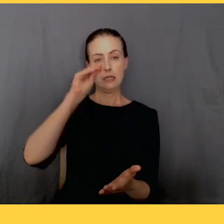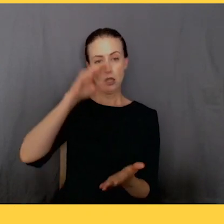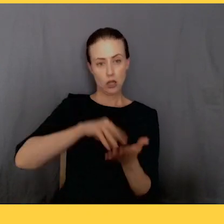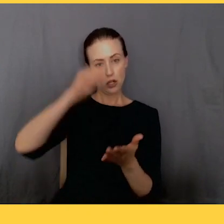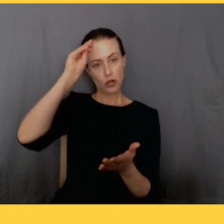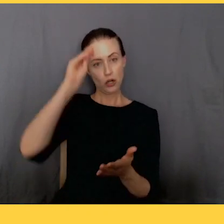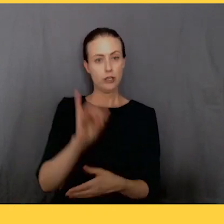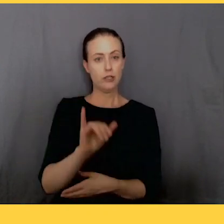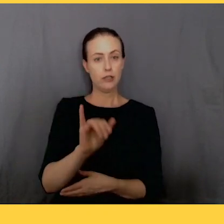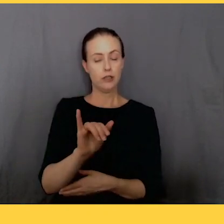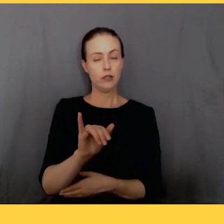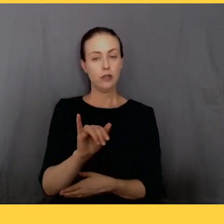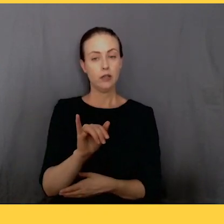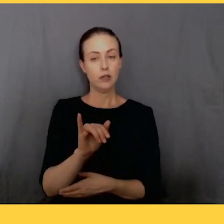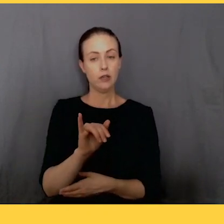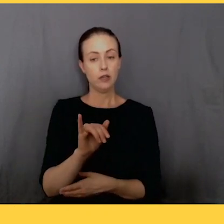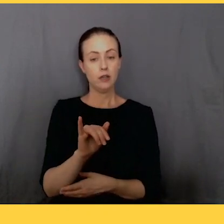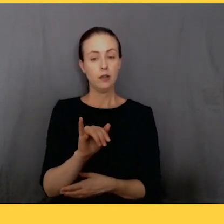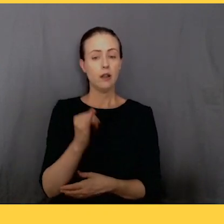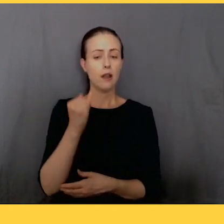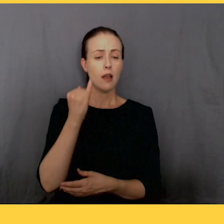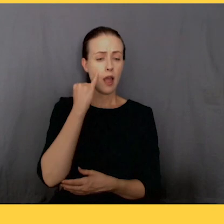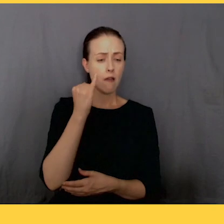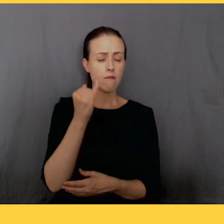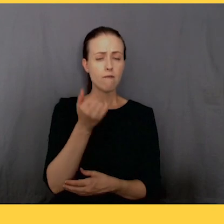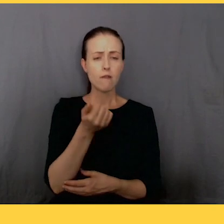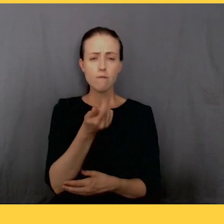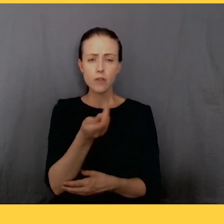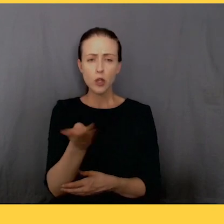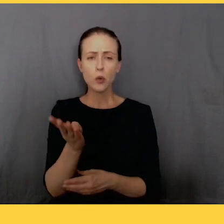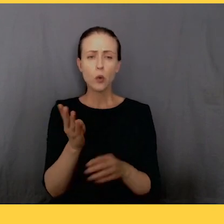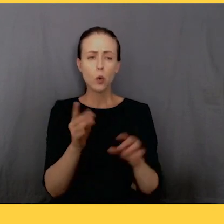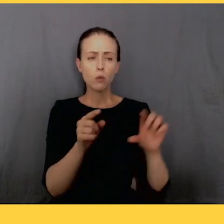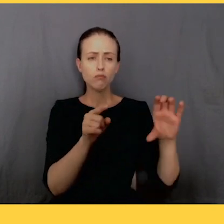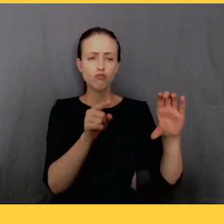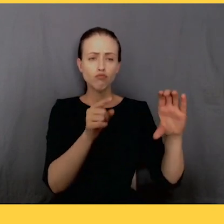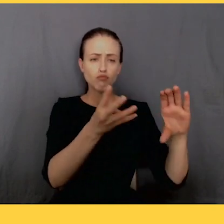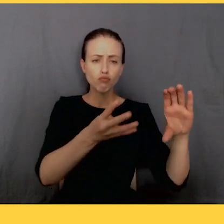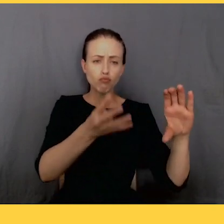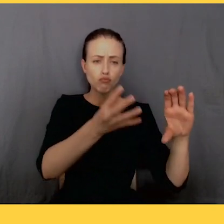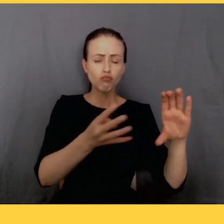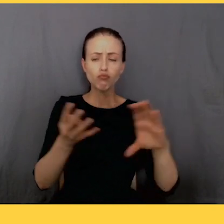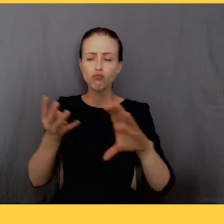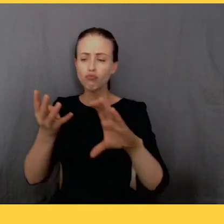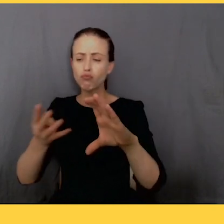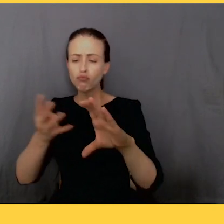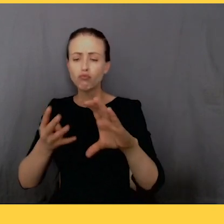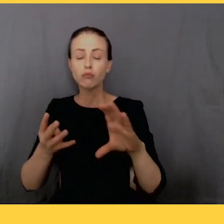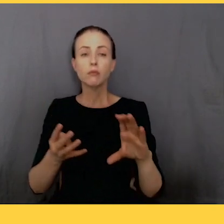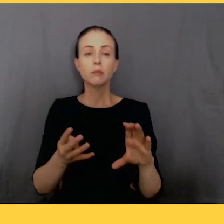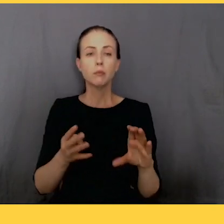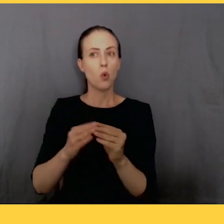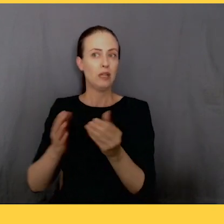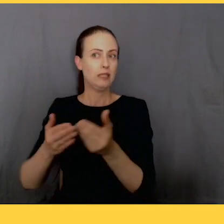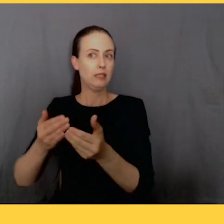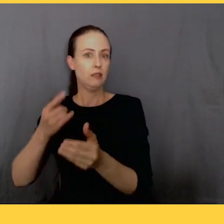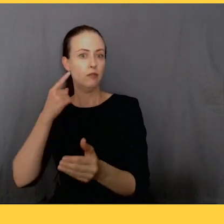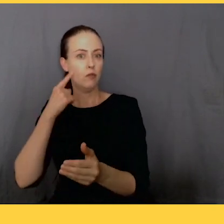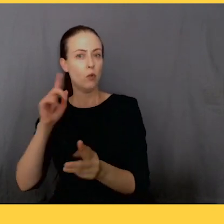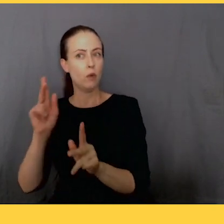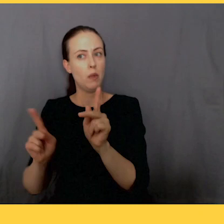when we only have a handful of circuit, it is much easier for those folks at the incident command center